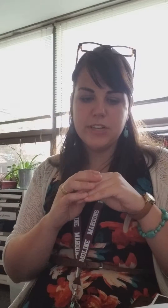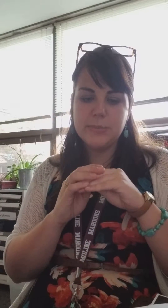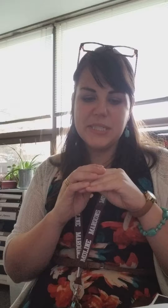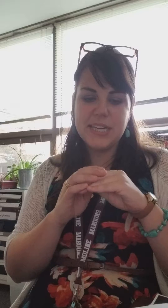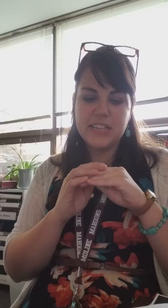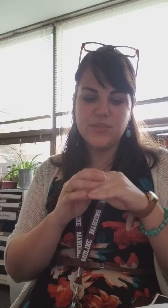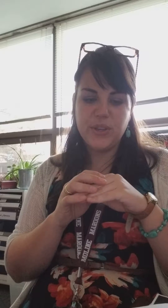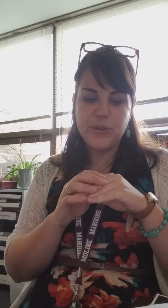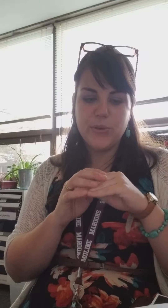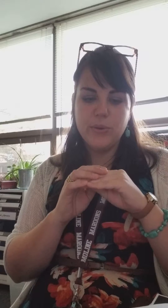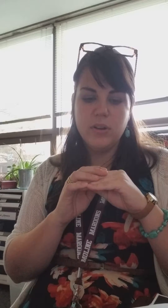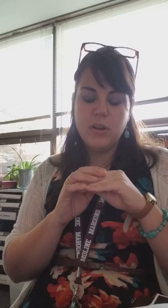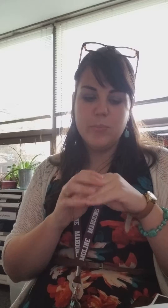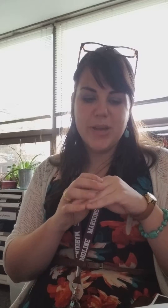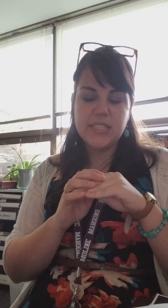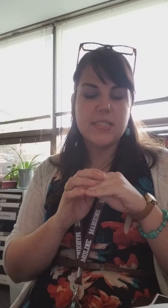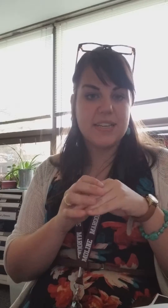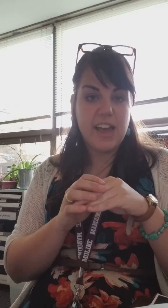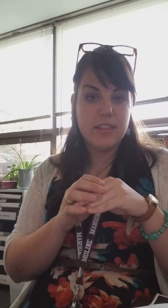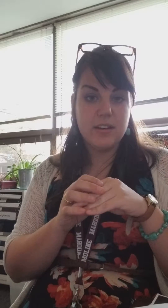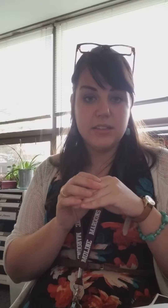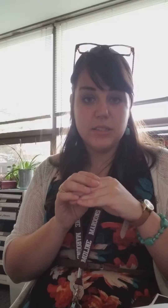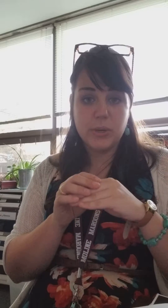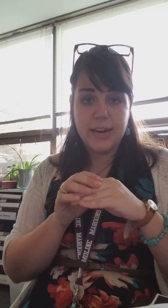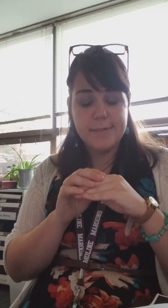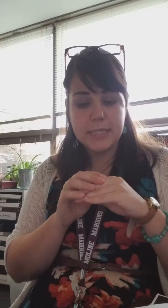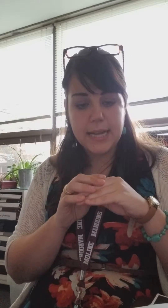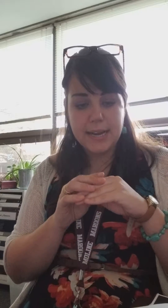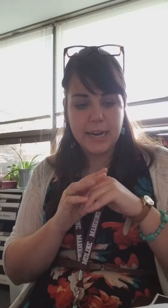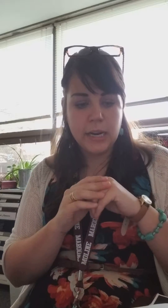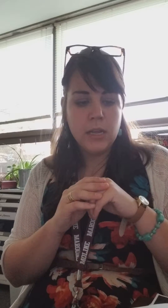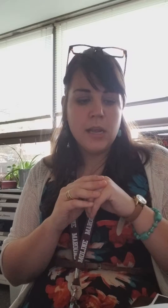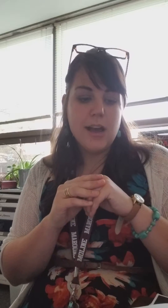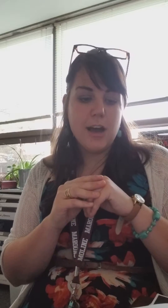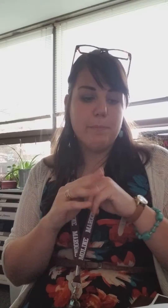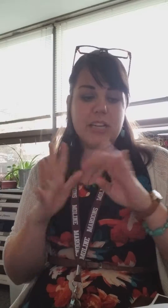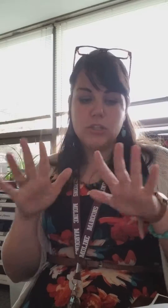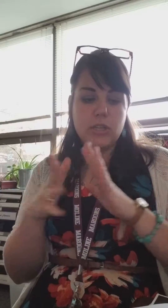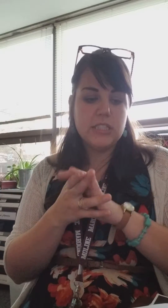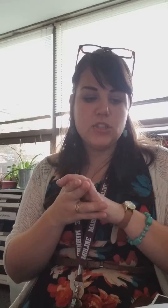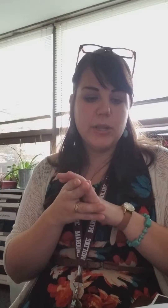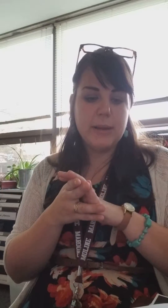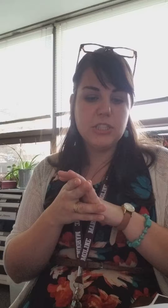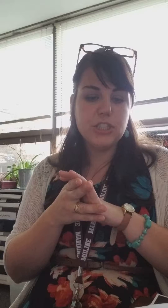Christmas days few, best together is what I was signing, but it's totally up to you.